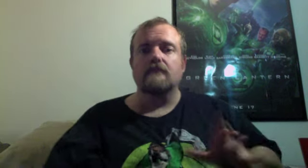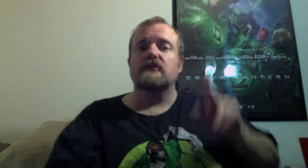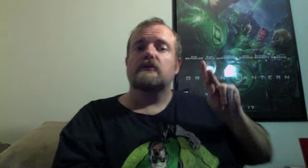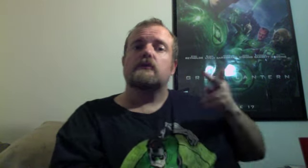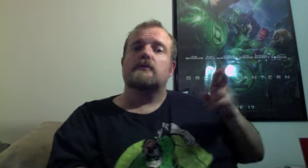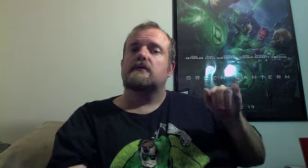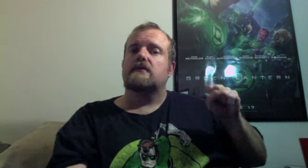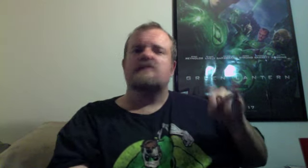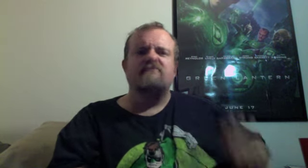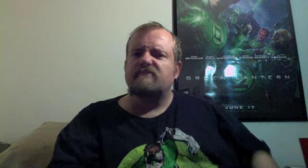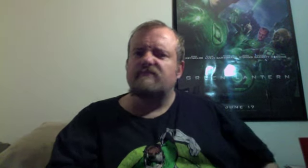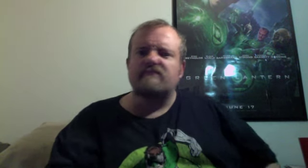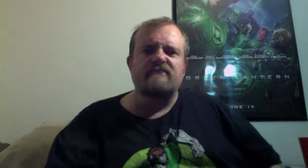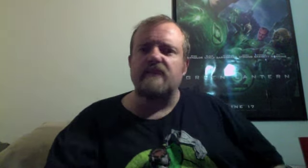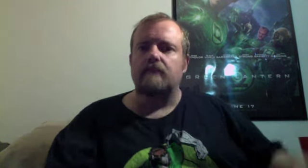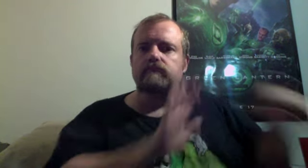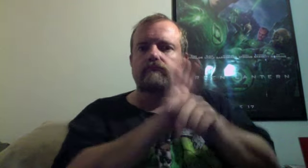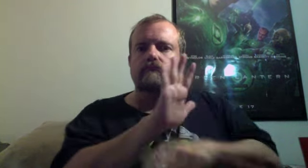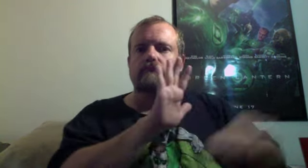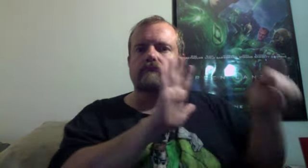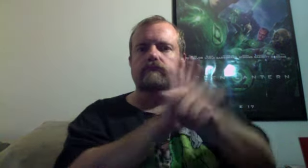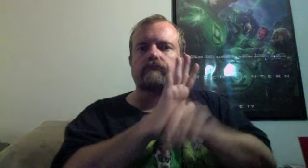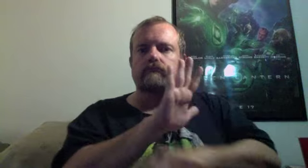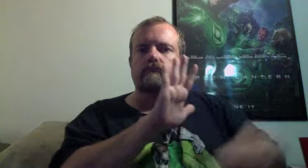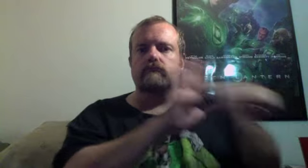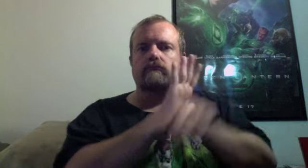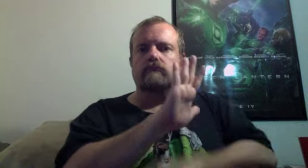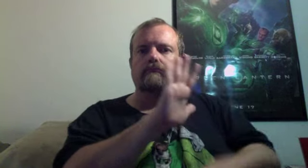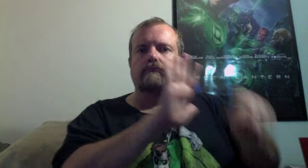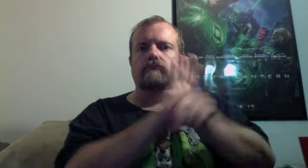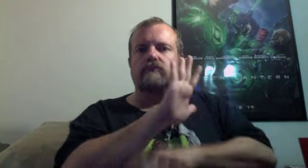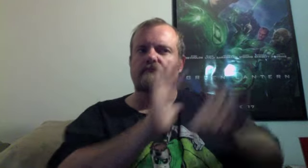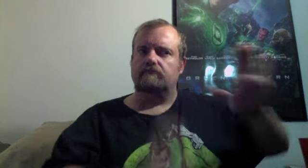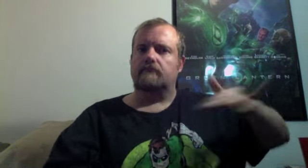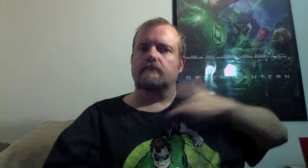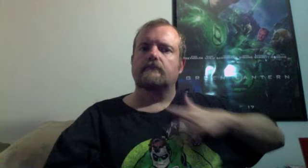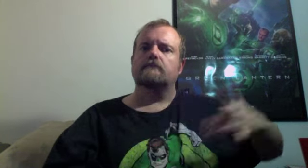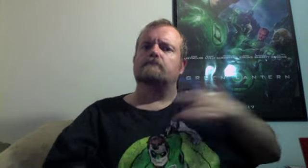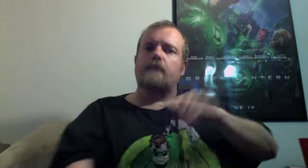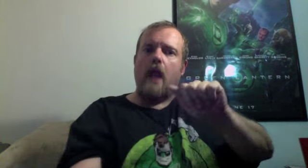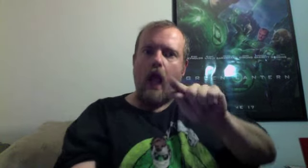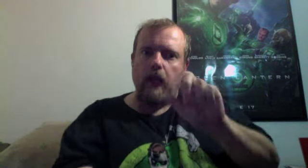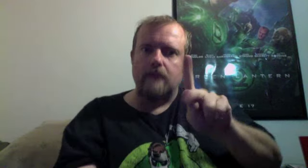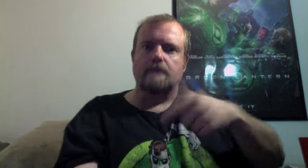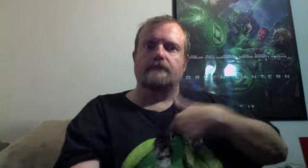Once all the parts are ready, workers precision weld the shank to the midpoint of the heel band.